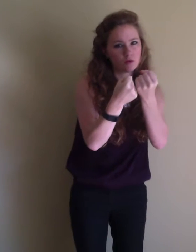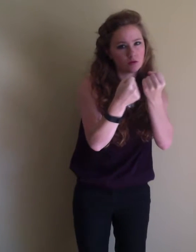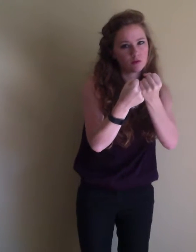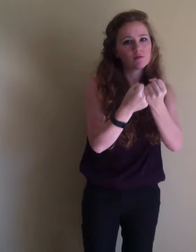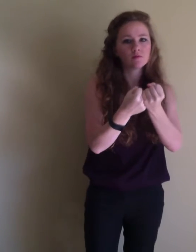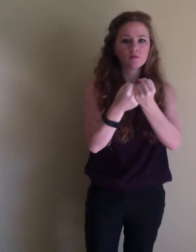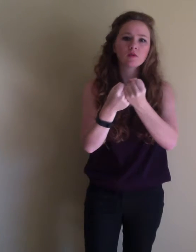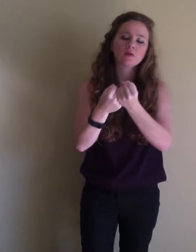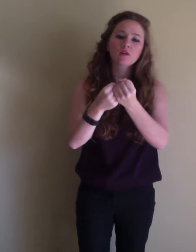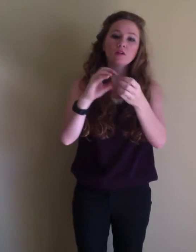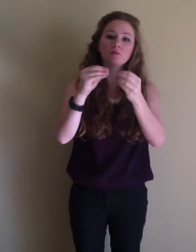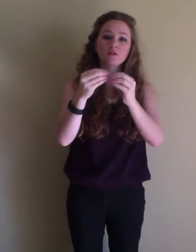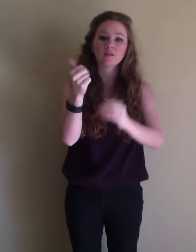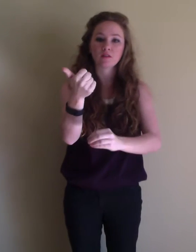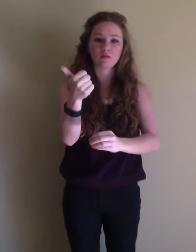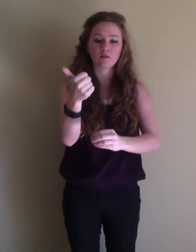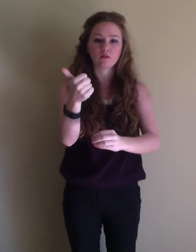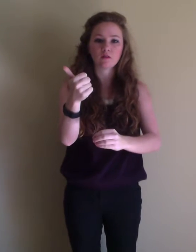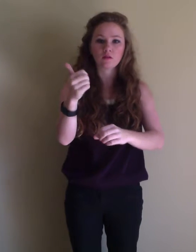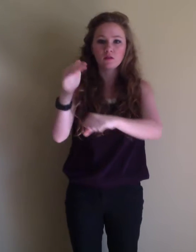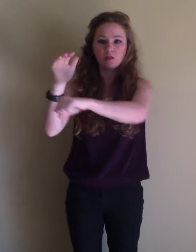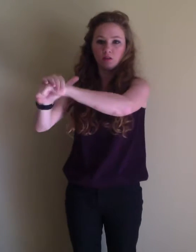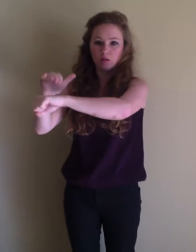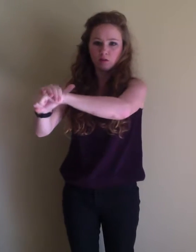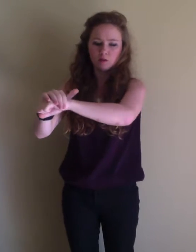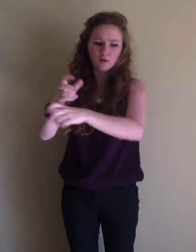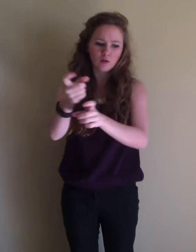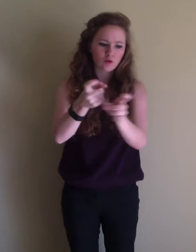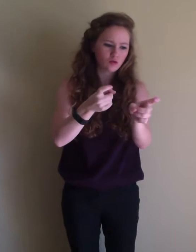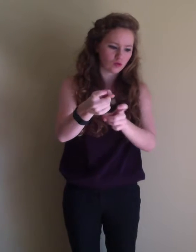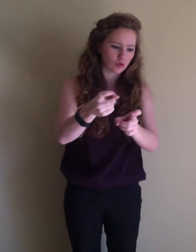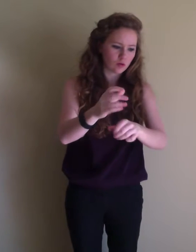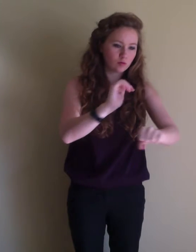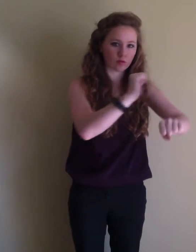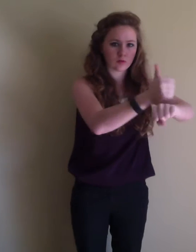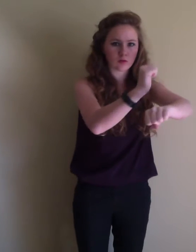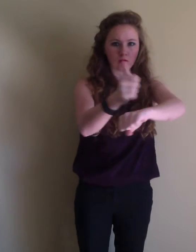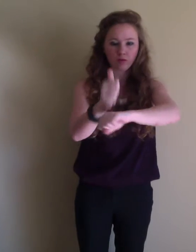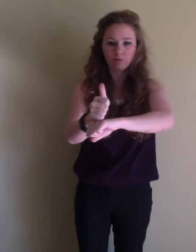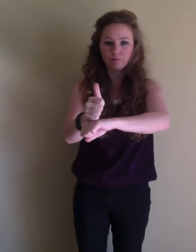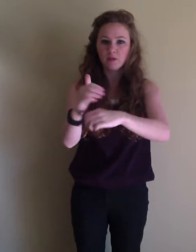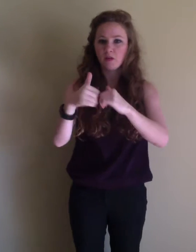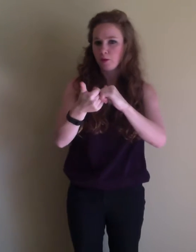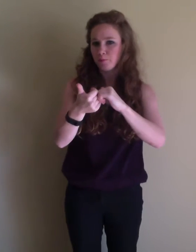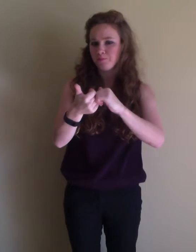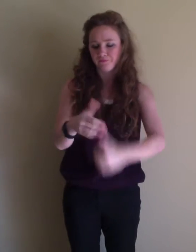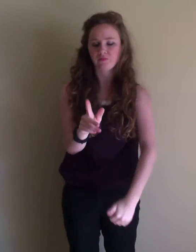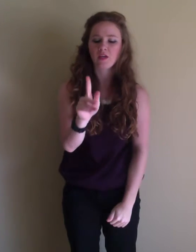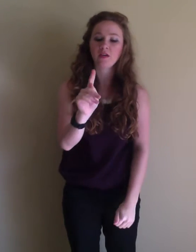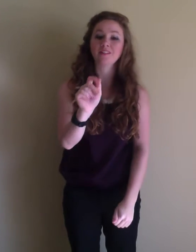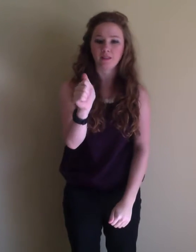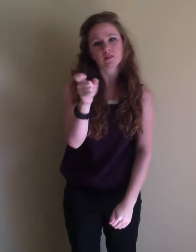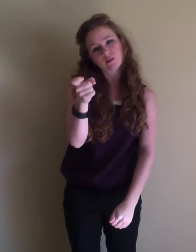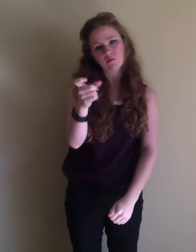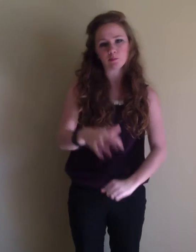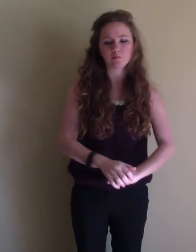Great Britain try and control the colonists? Through taxes. No taxation without representation. Number 11, First Continental Congress. A group of